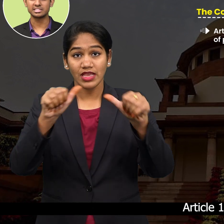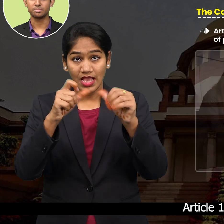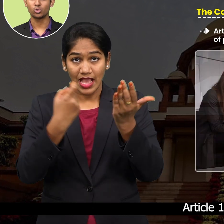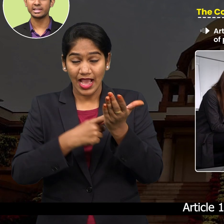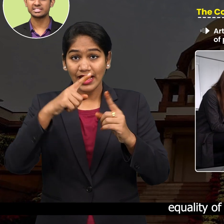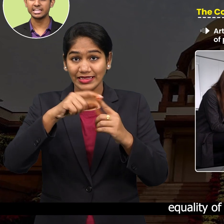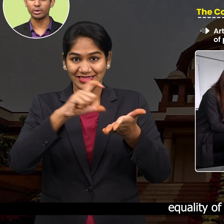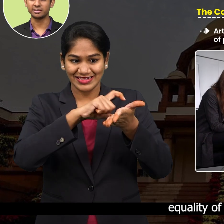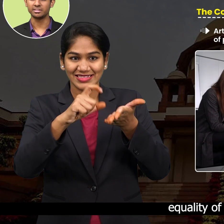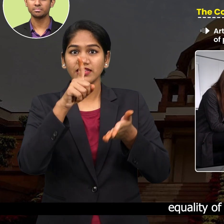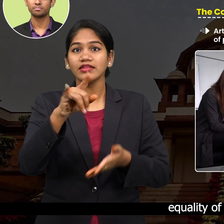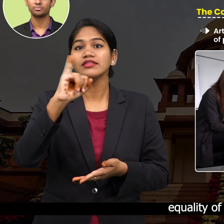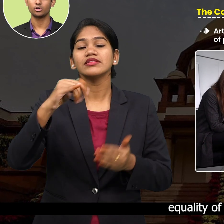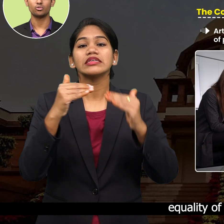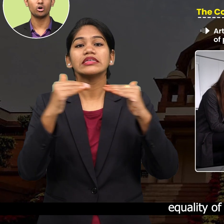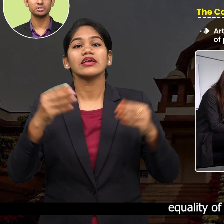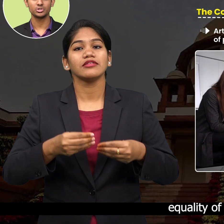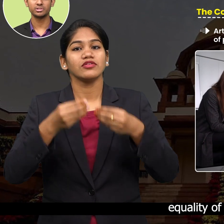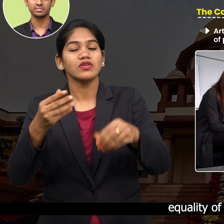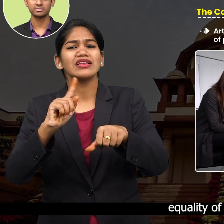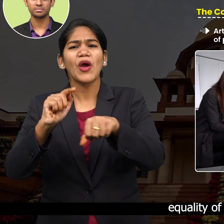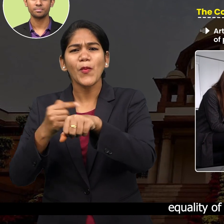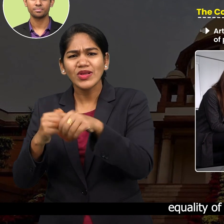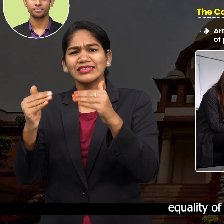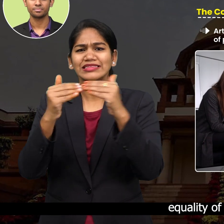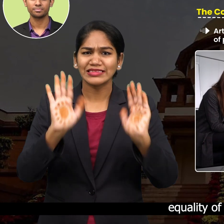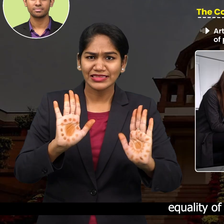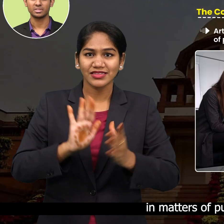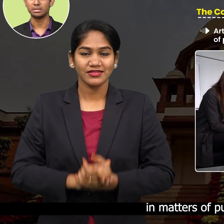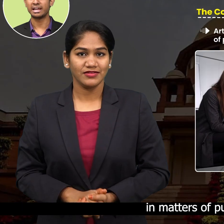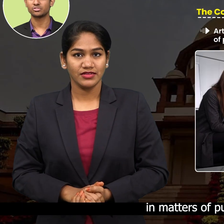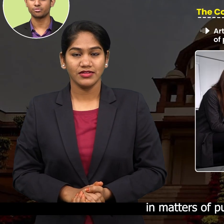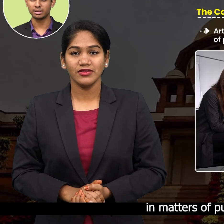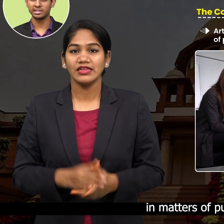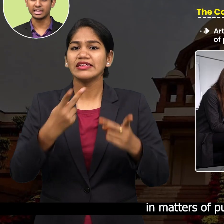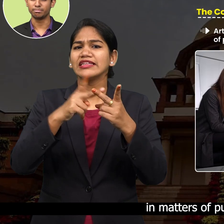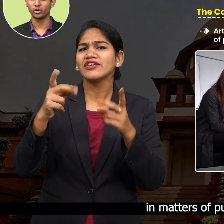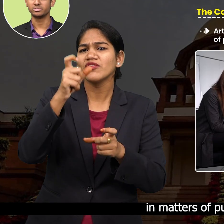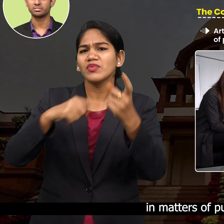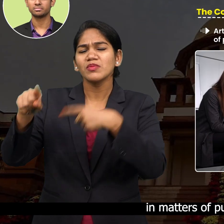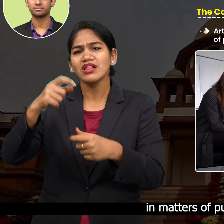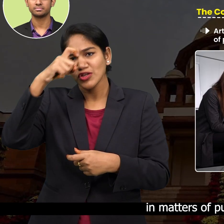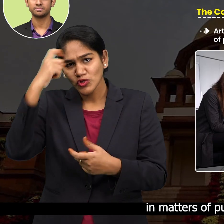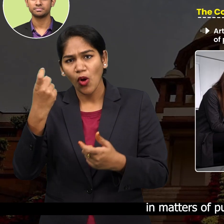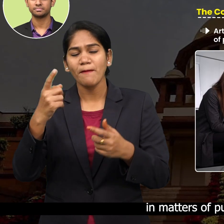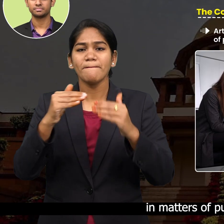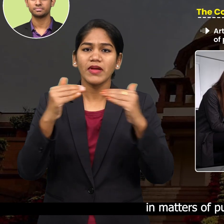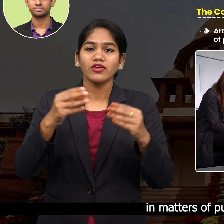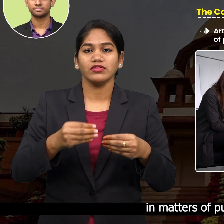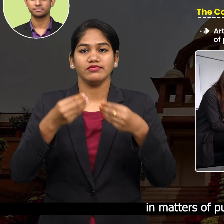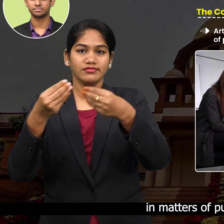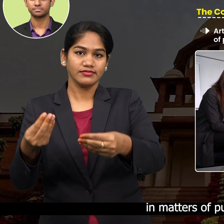Article 16 provides equality of opportunities in matters of public employment.